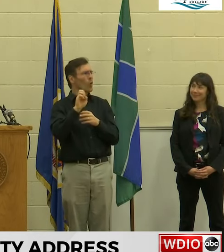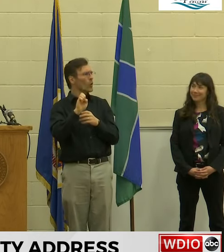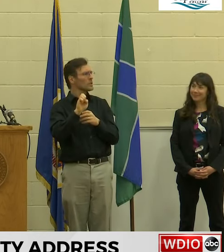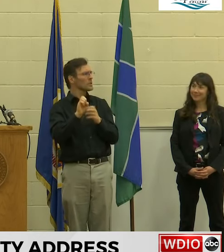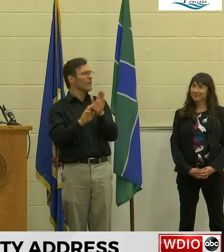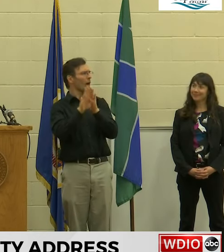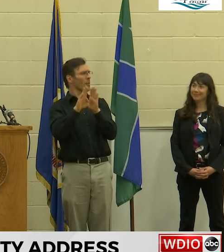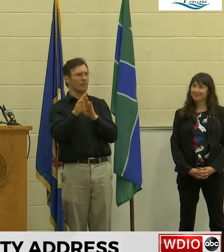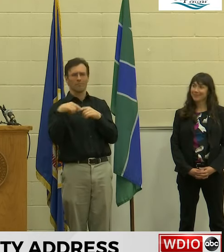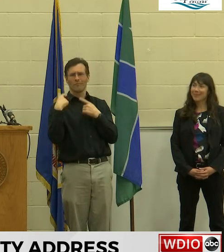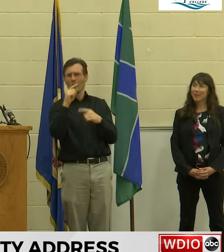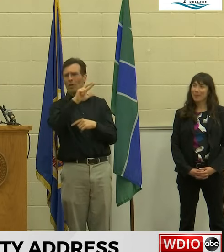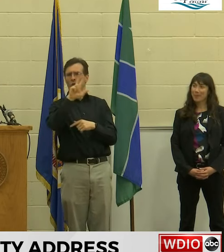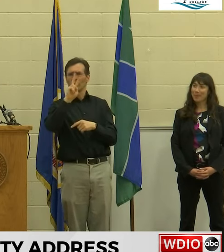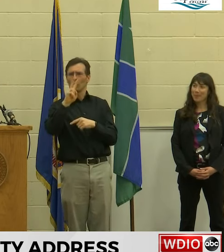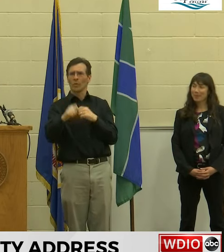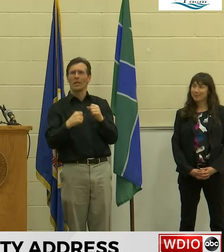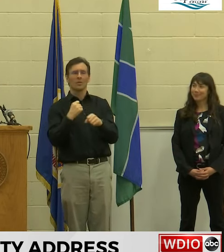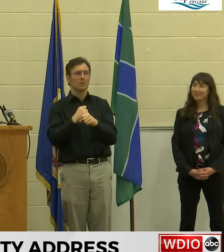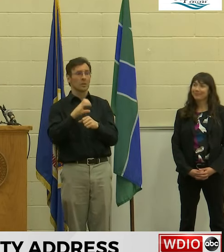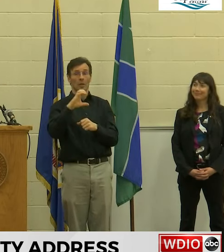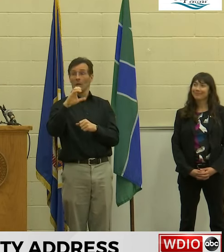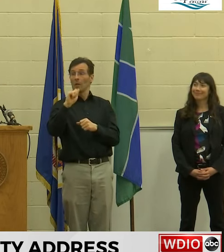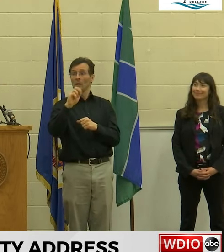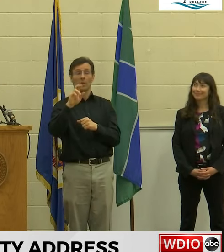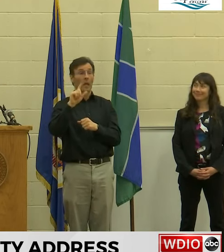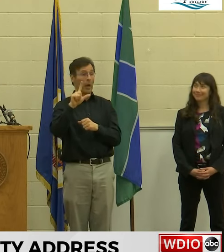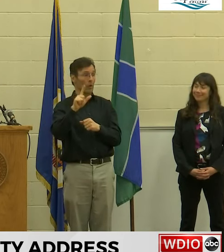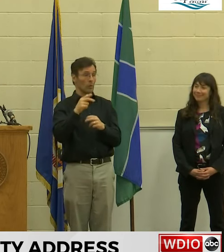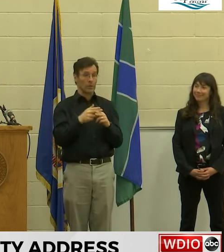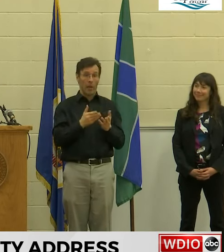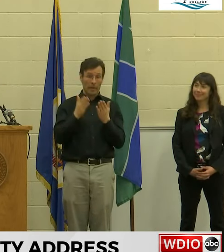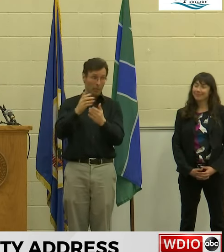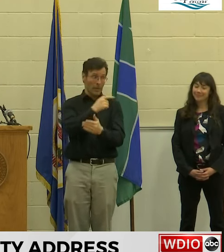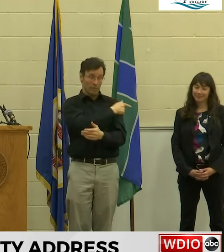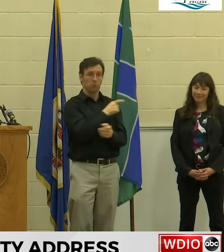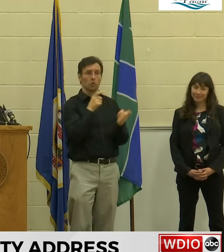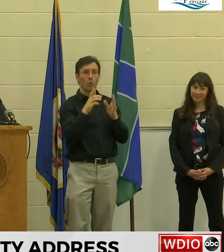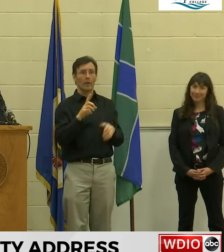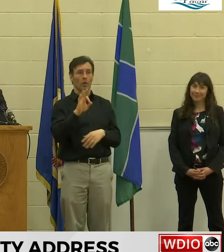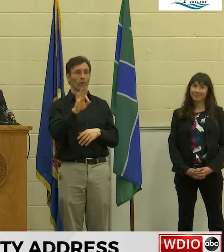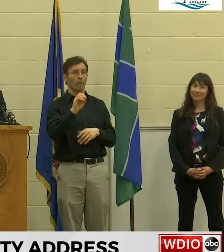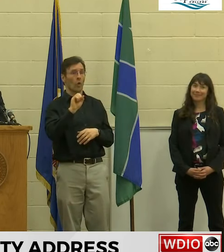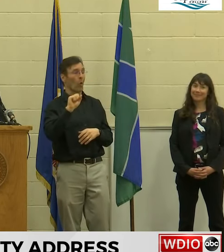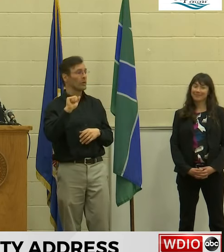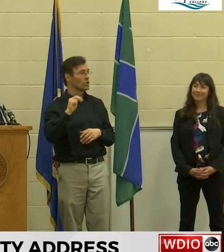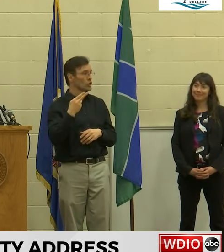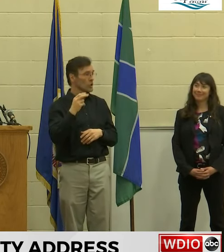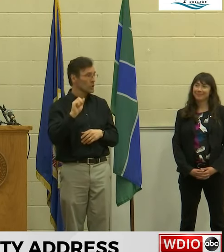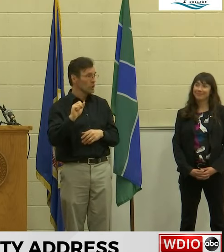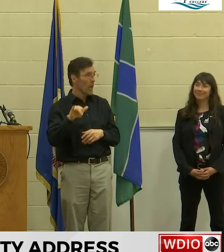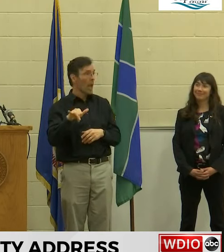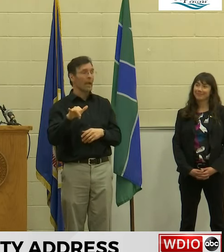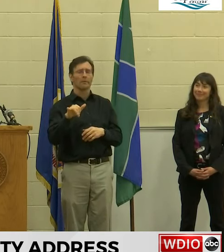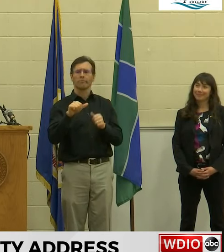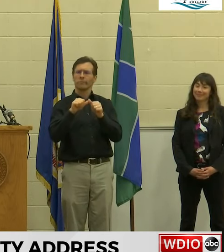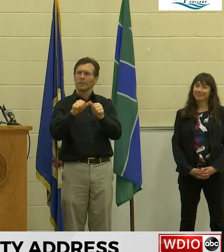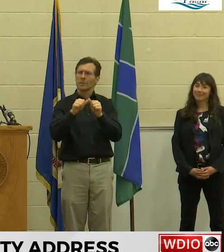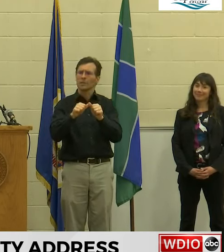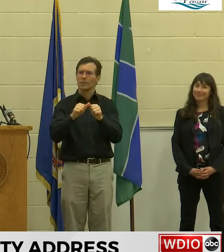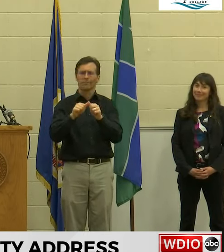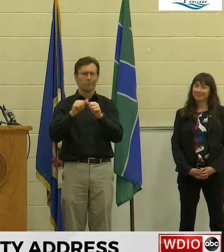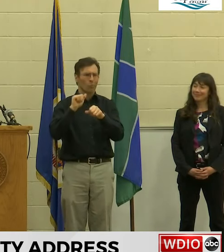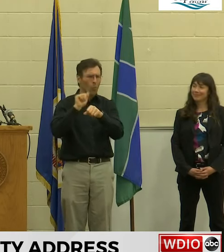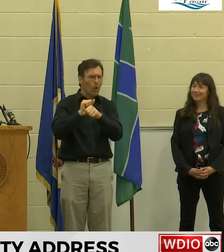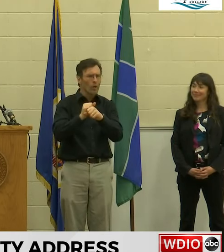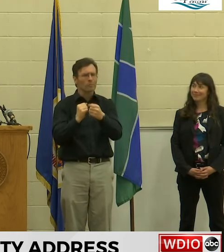almost 32 years. Carol was nominated by Director Fauché. She has been a dedicated, consistent, and stable